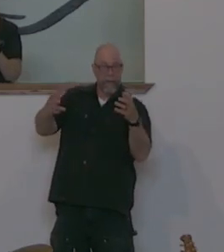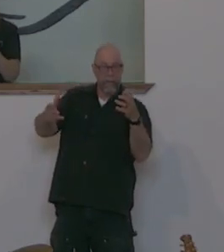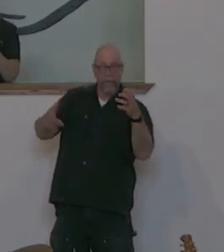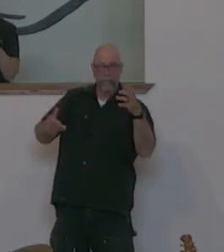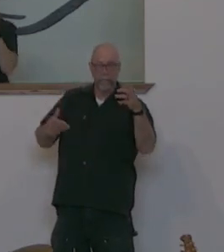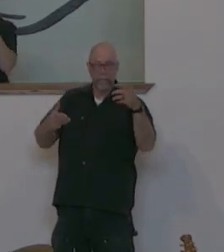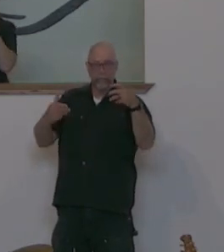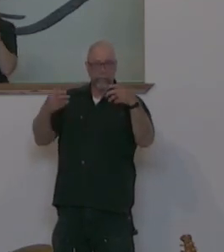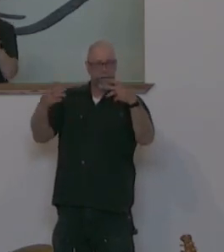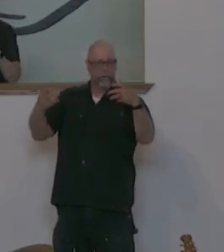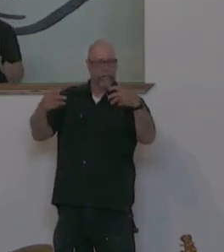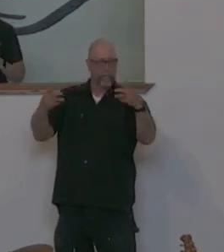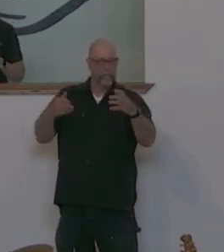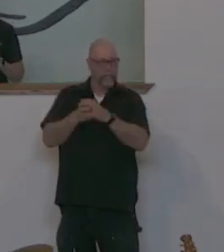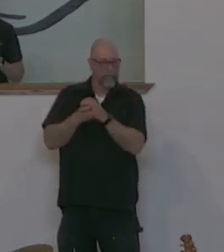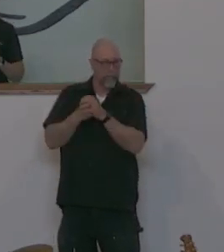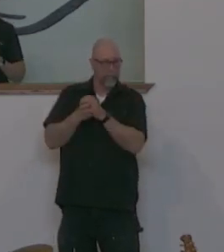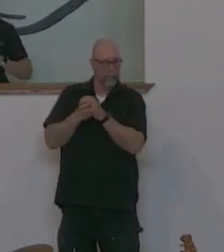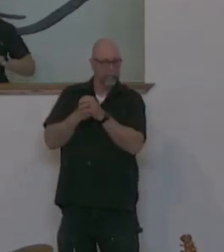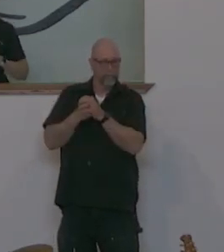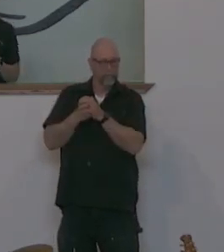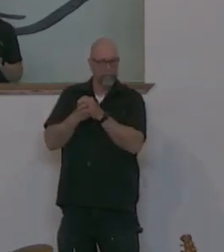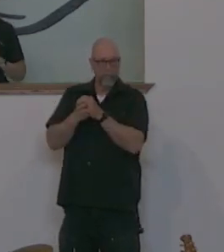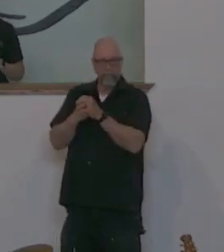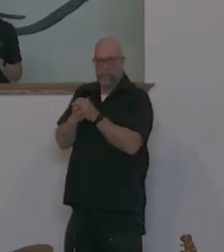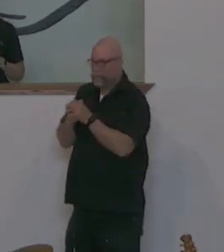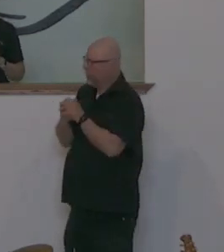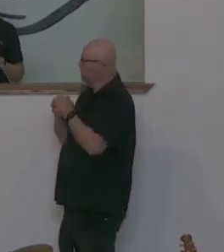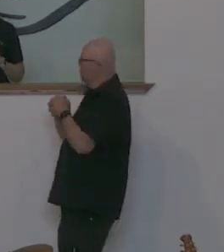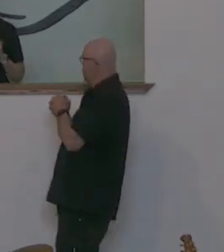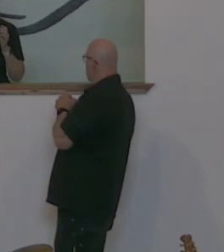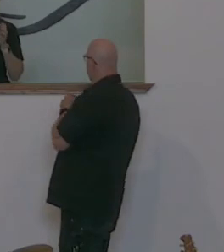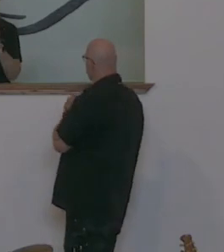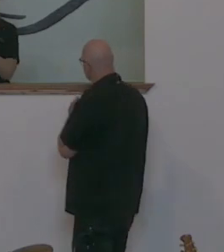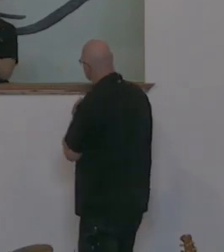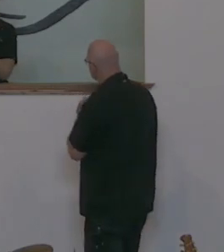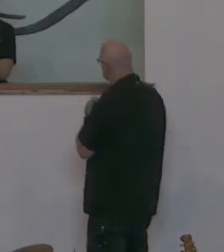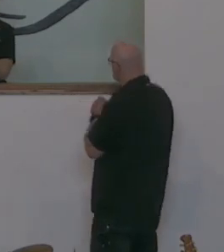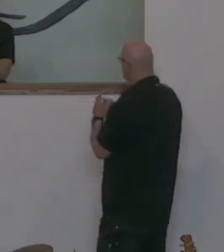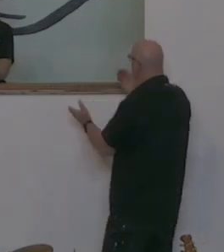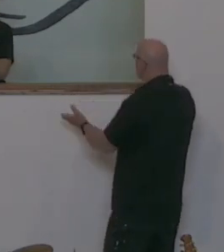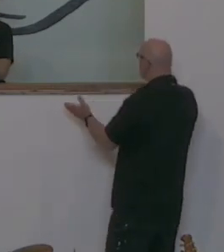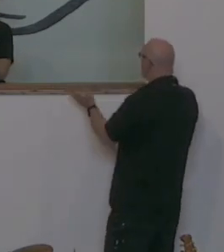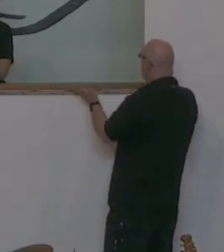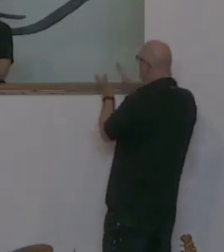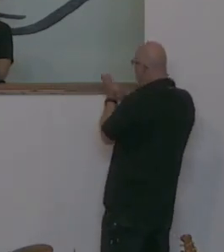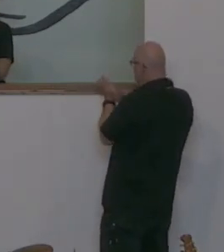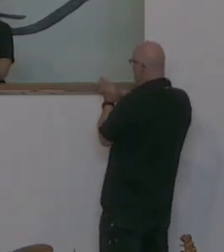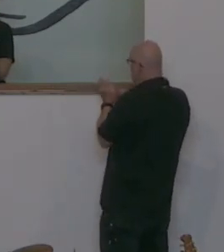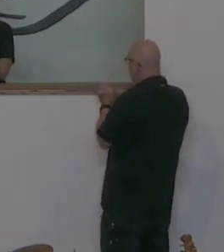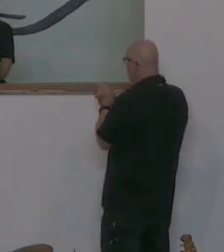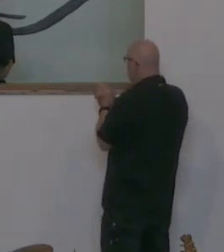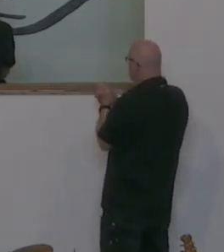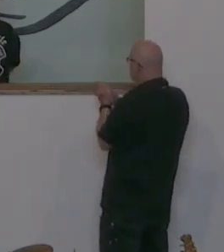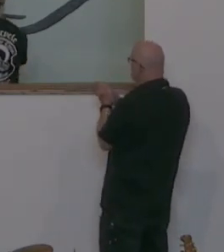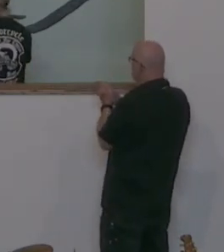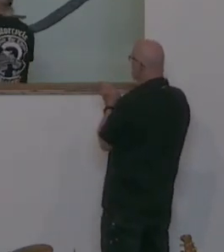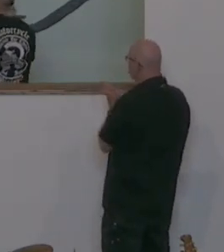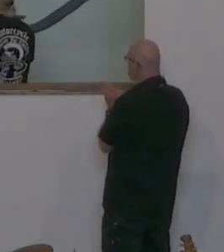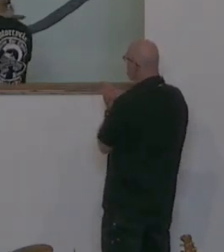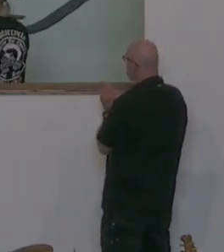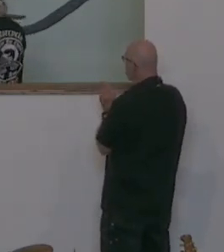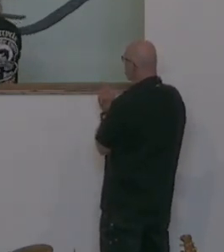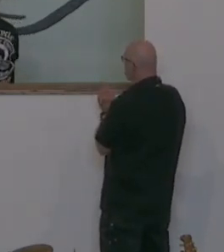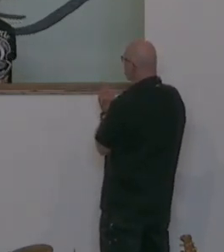And now become child of the living God. So I'm excited. And it's our pleasure to baptize